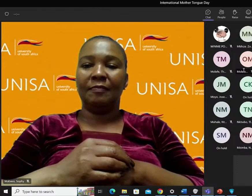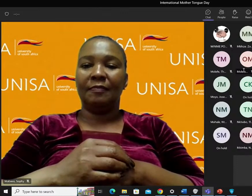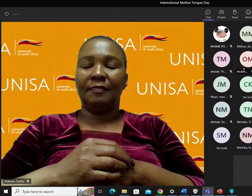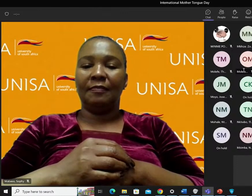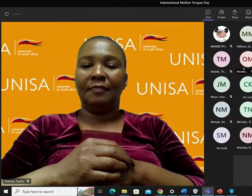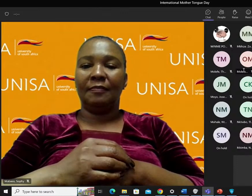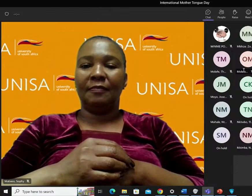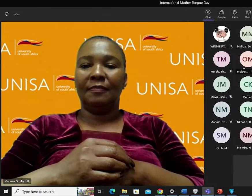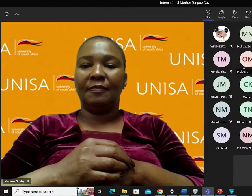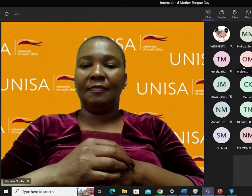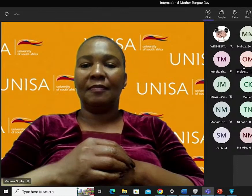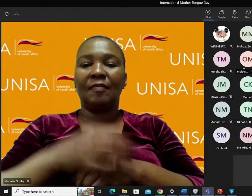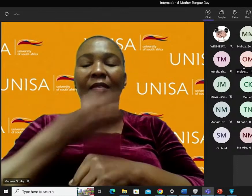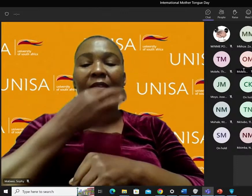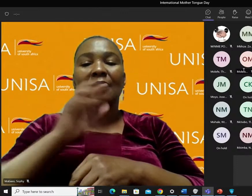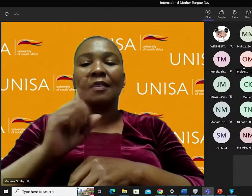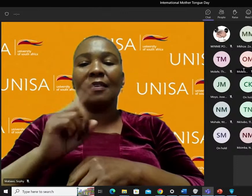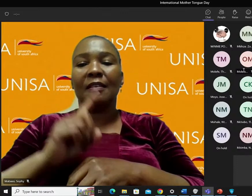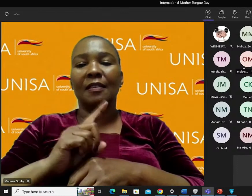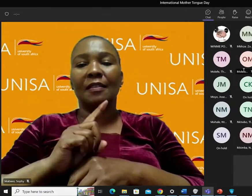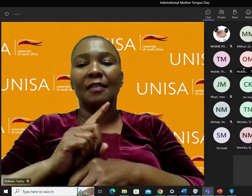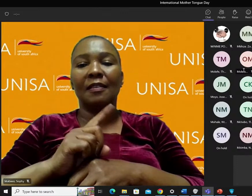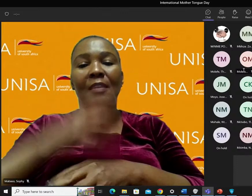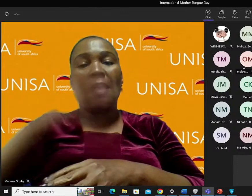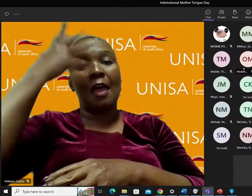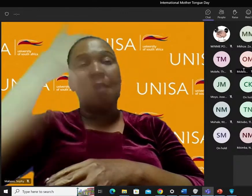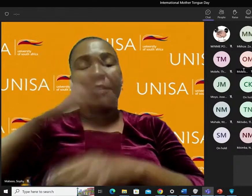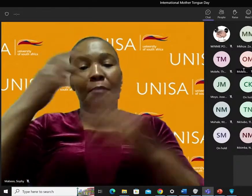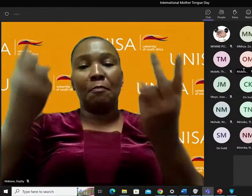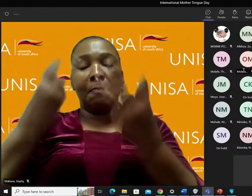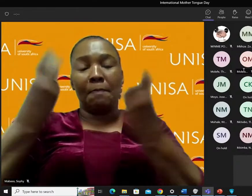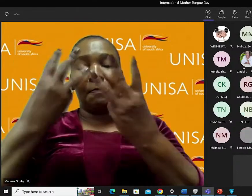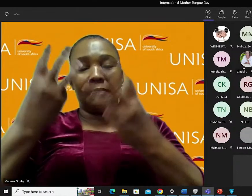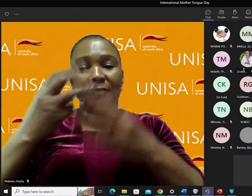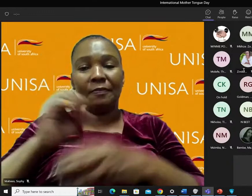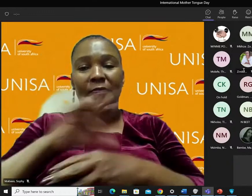It says, ma-Afrika Borwa.